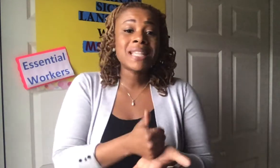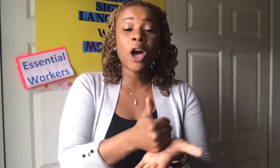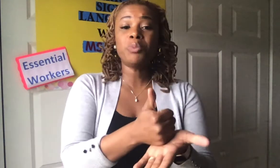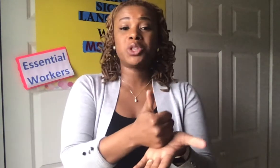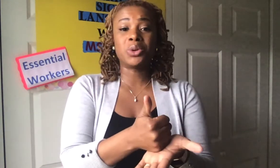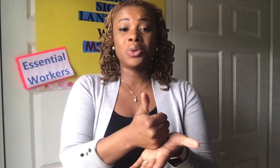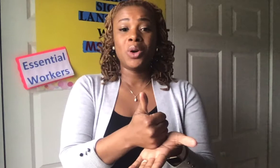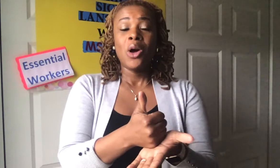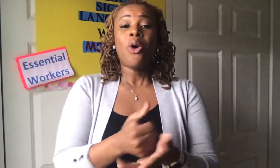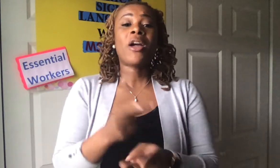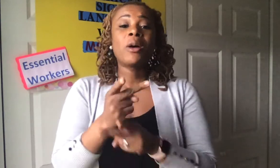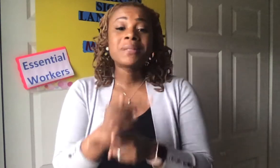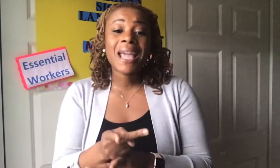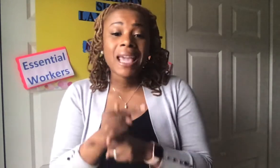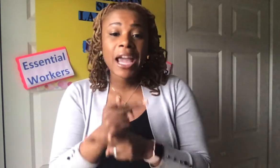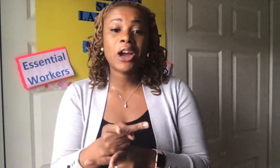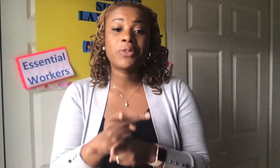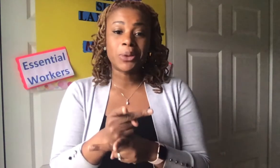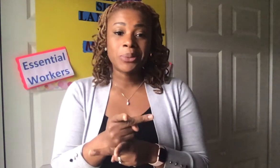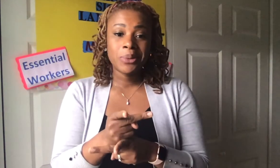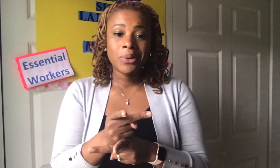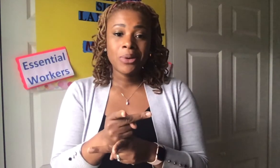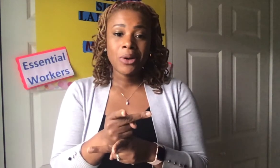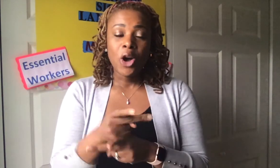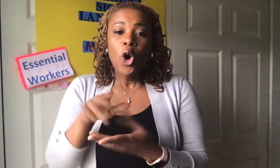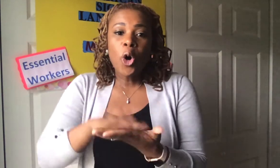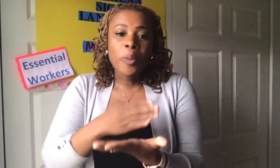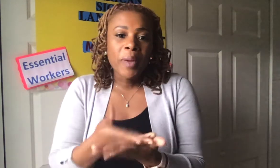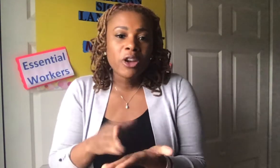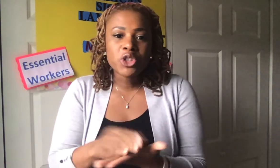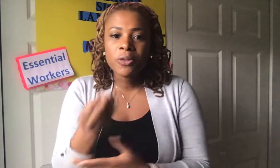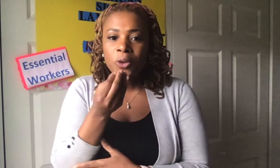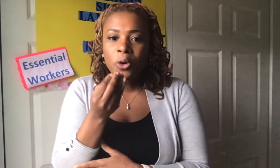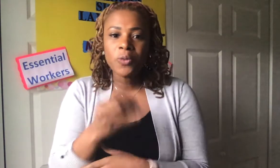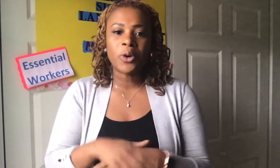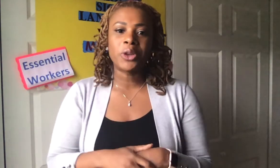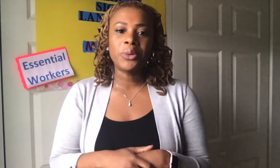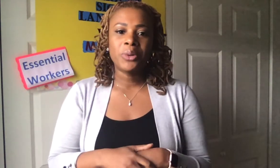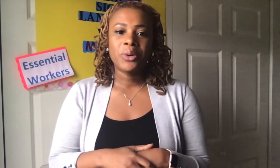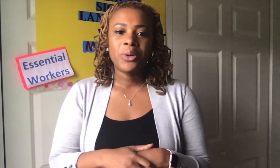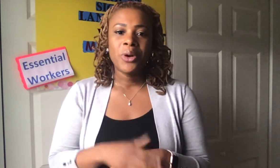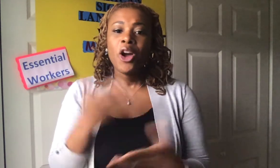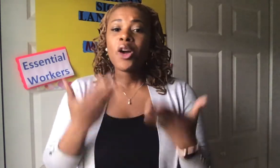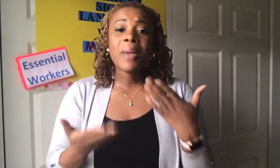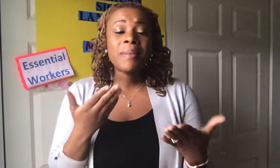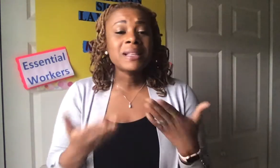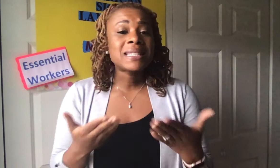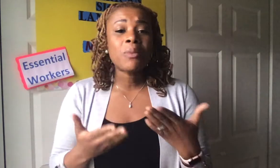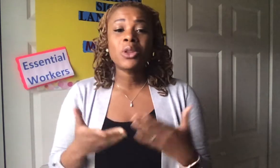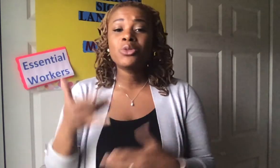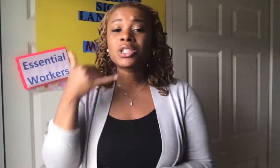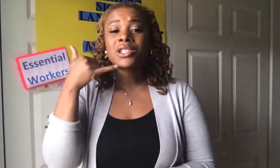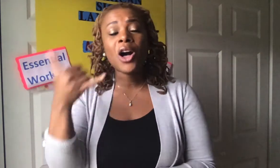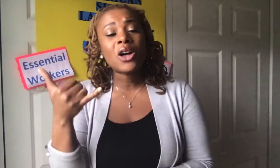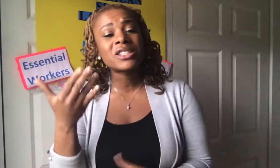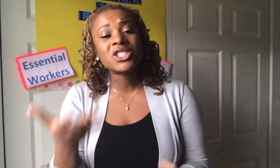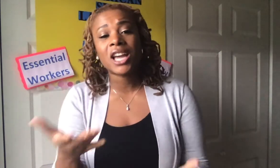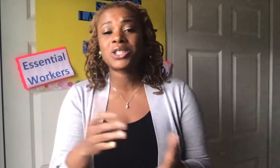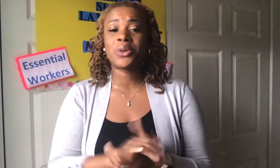helped you or helps take care of you or prepares your food for you. Or maybe it's someone who just calls and checks on you and